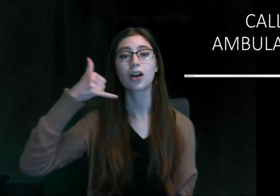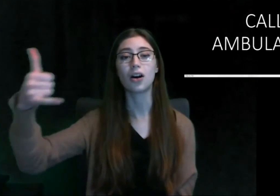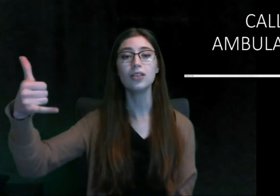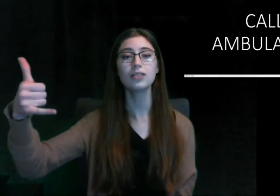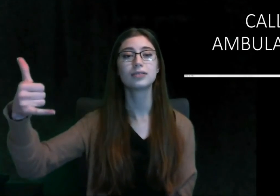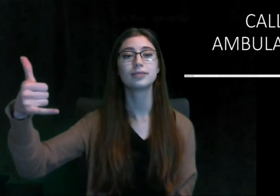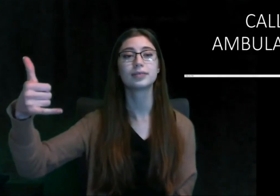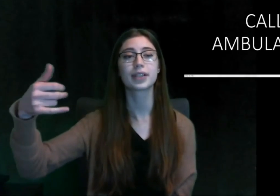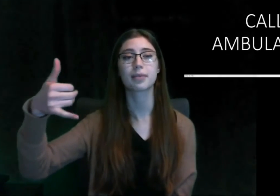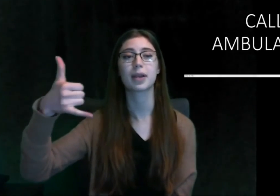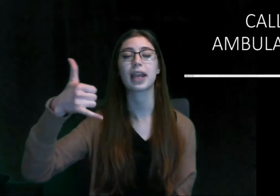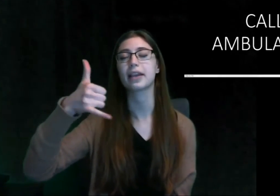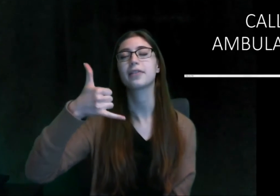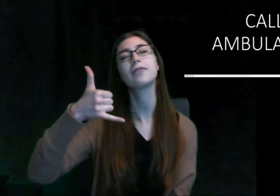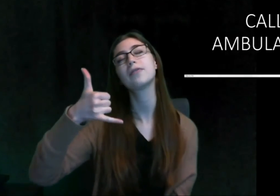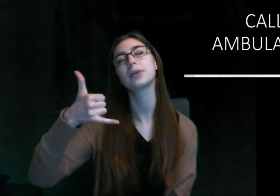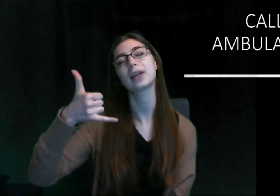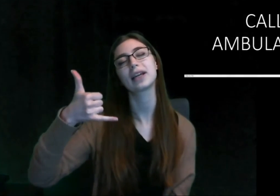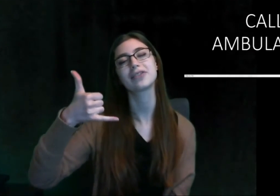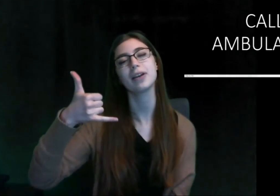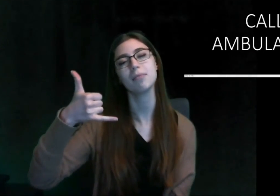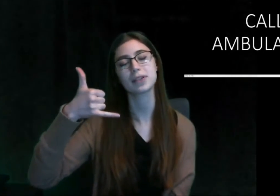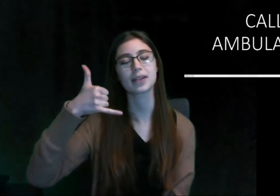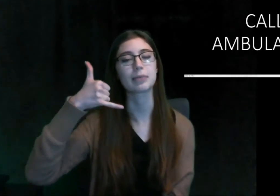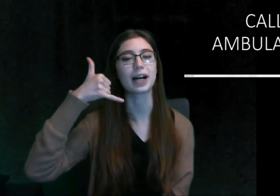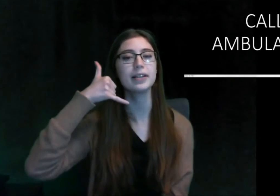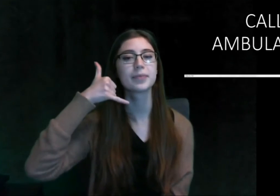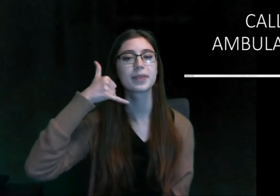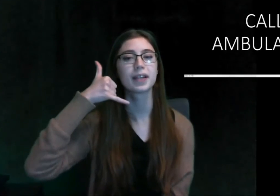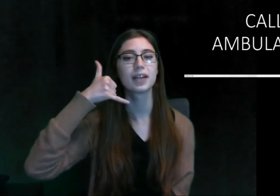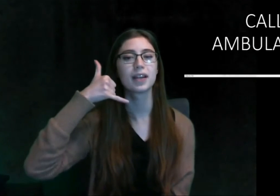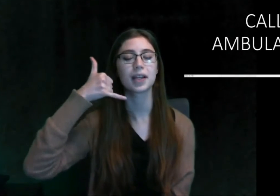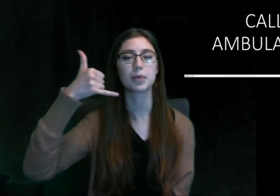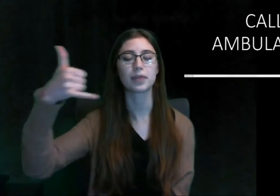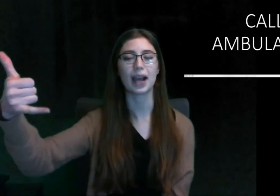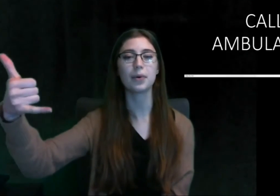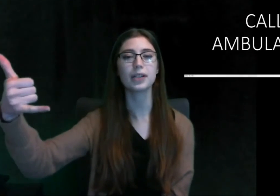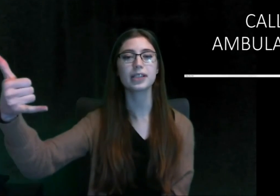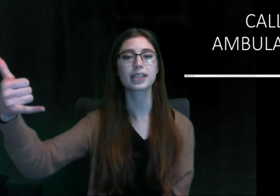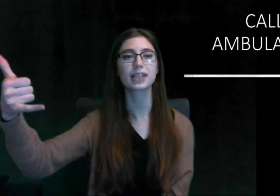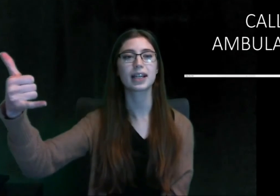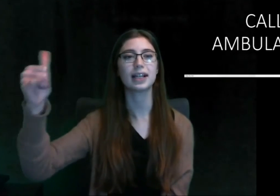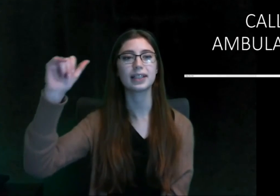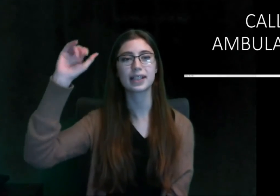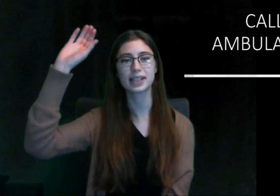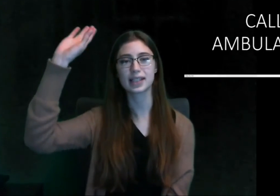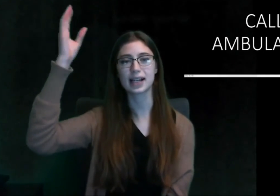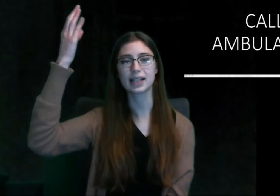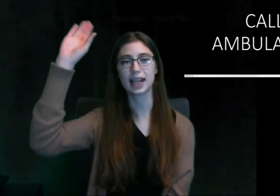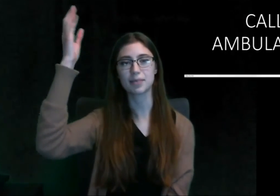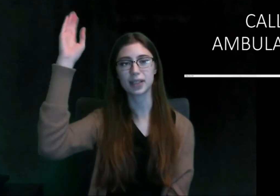Call. You're going to make a phone handshake using a Y. Move it outwards, and then sign